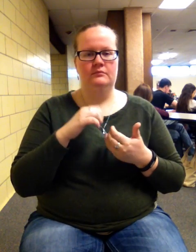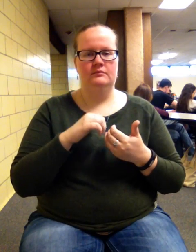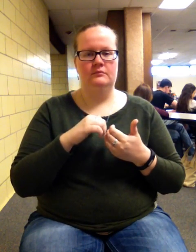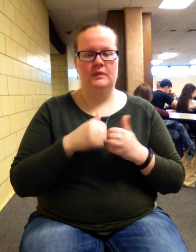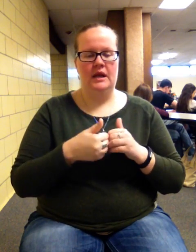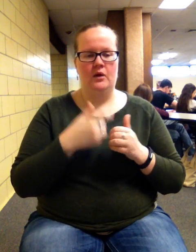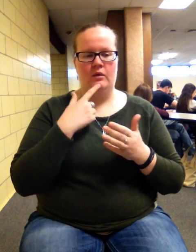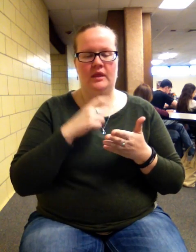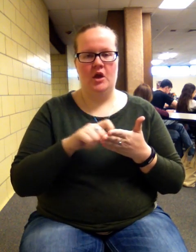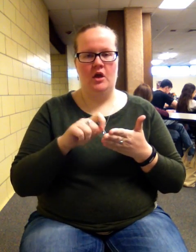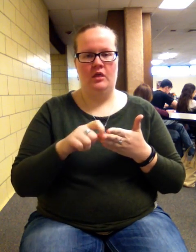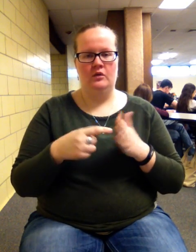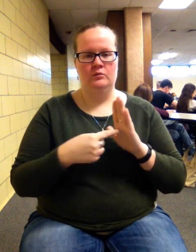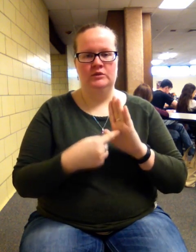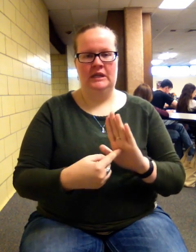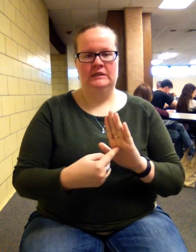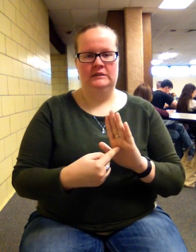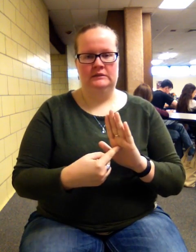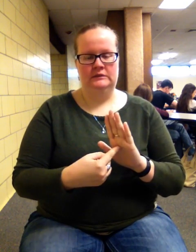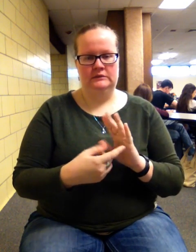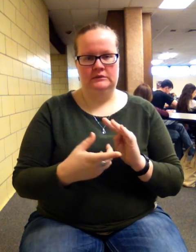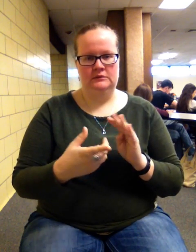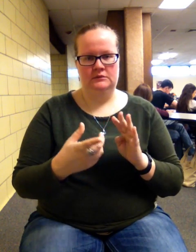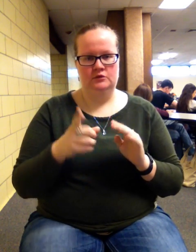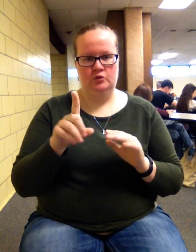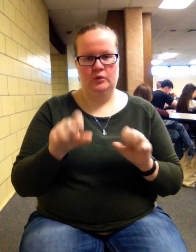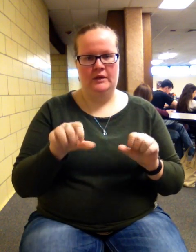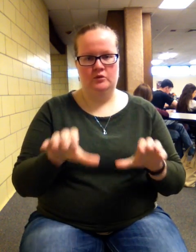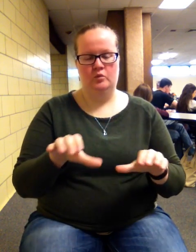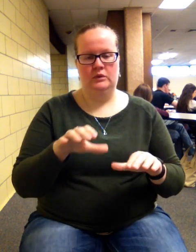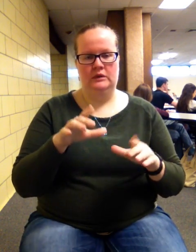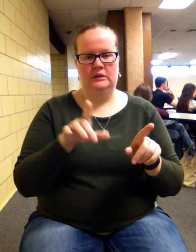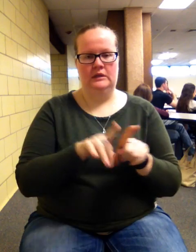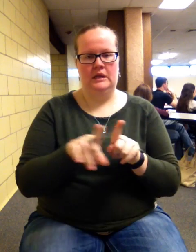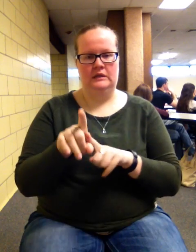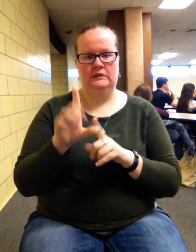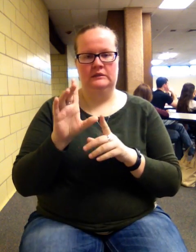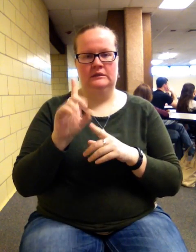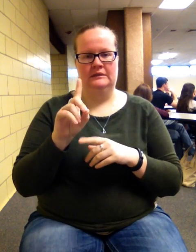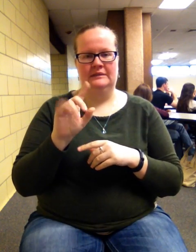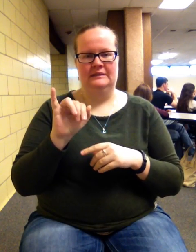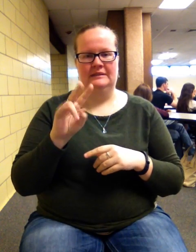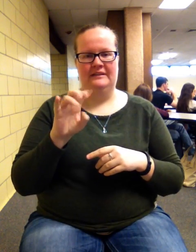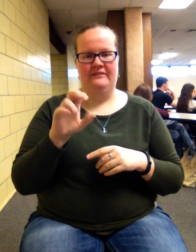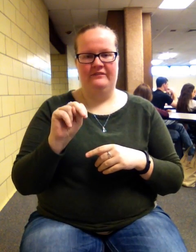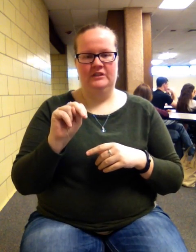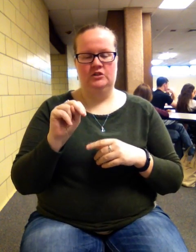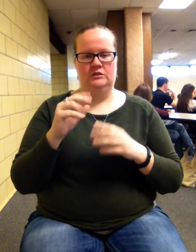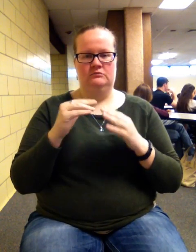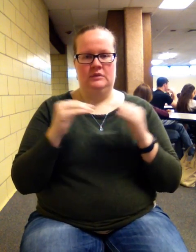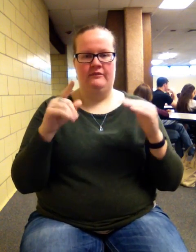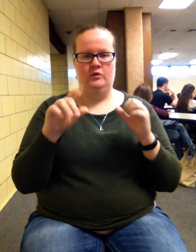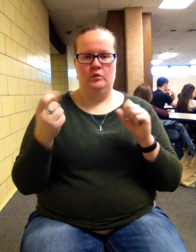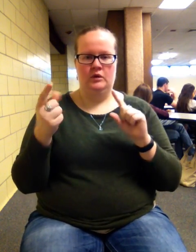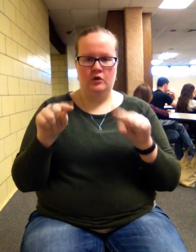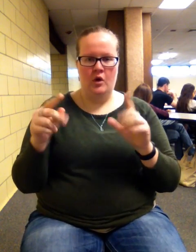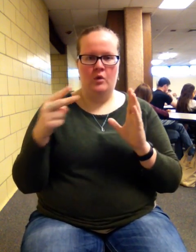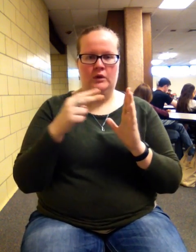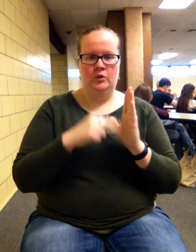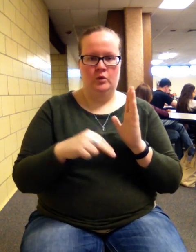author presents it, and you can do this at the division level. At the division level, you can go and you can look at what kind